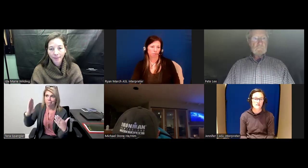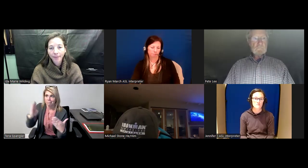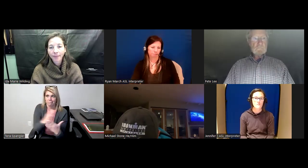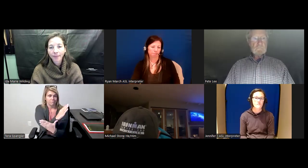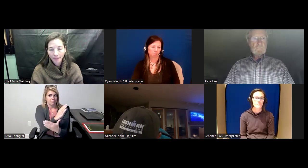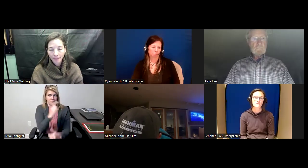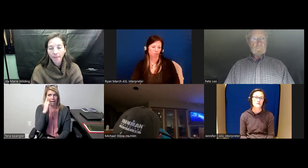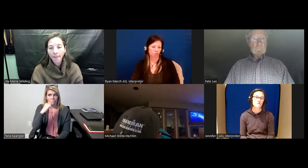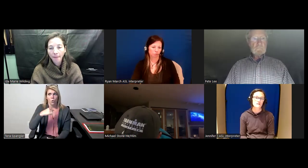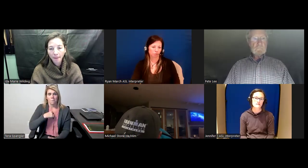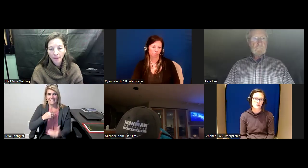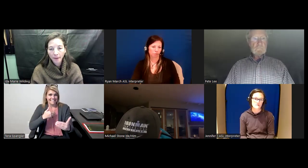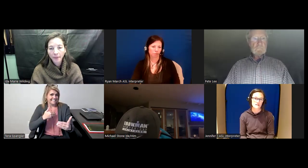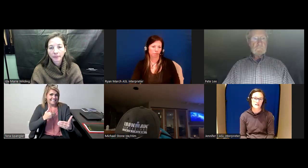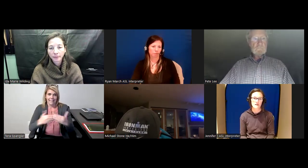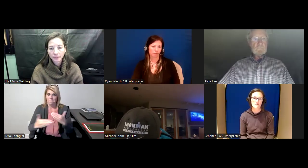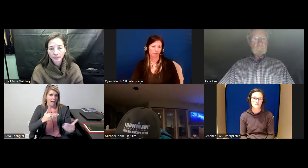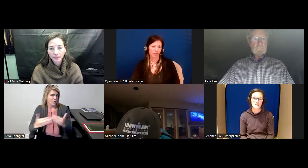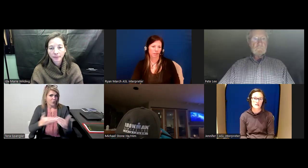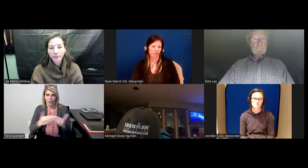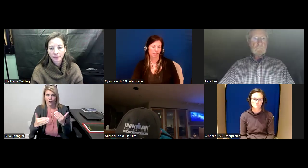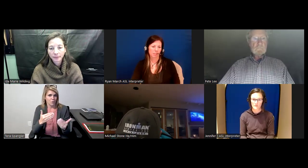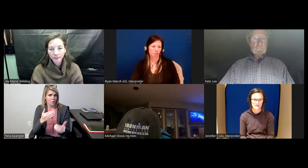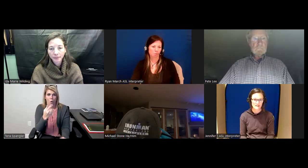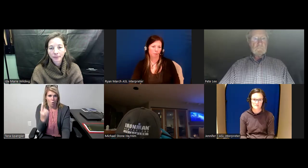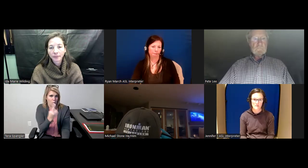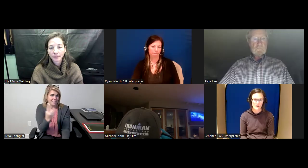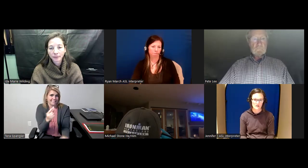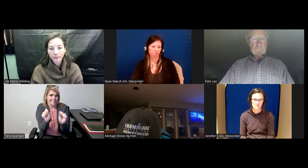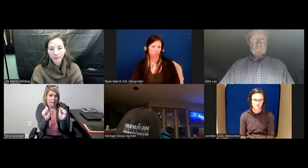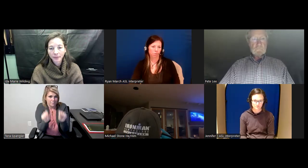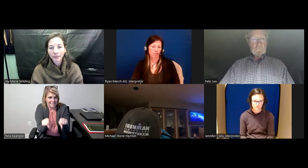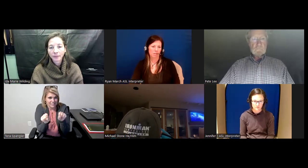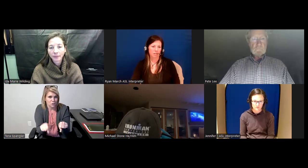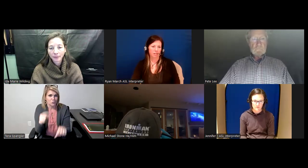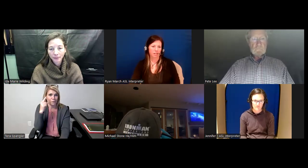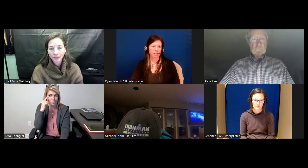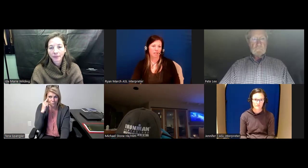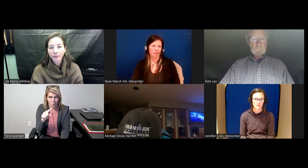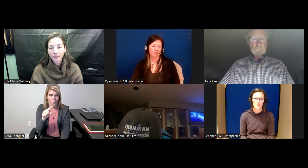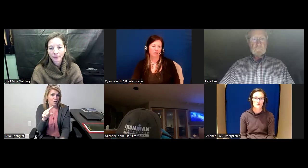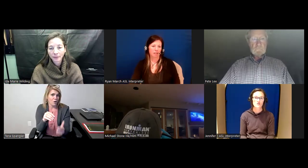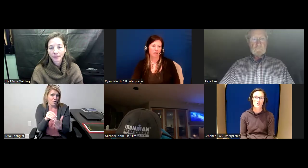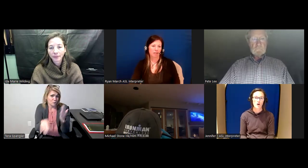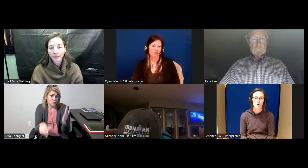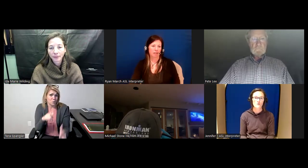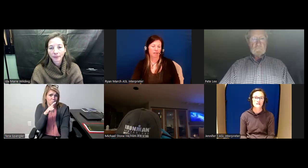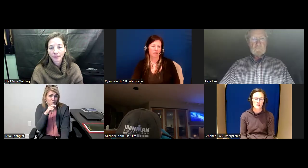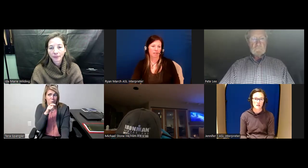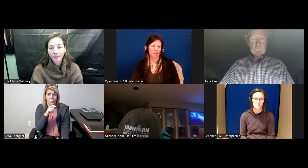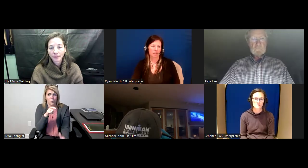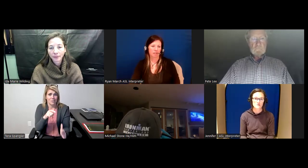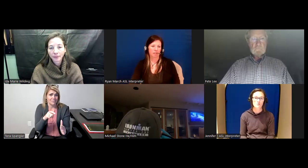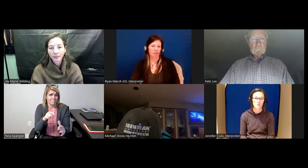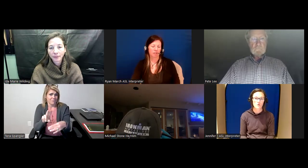not even. I mean, it runs the gamut. And I think for me, it doesn't matter. You should always